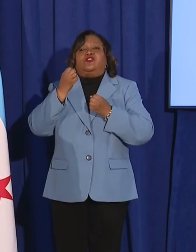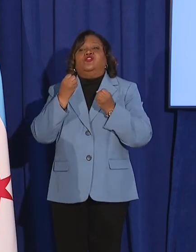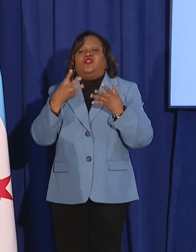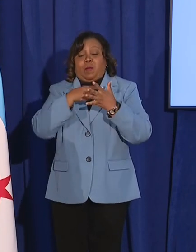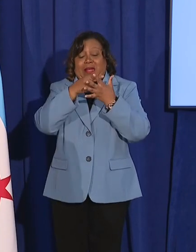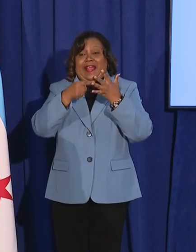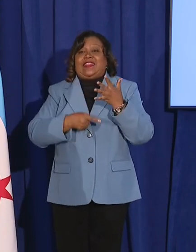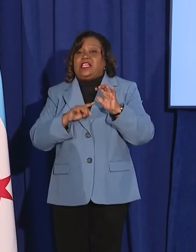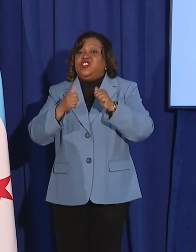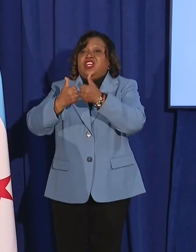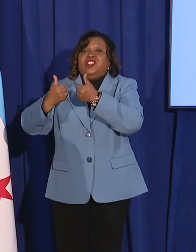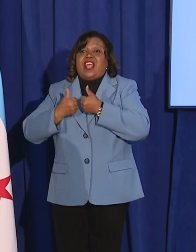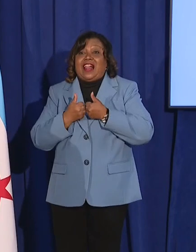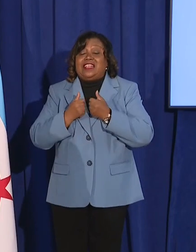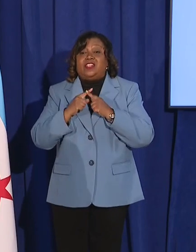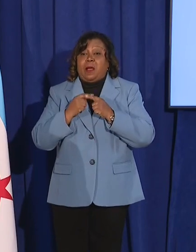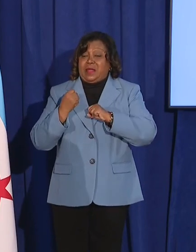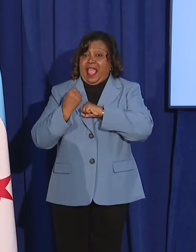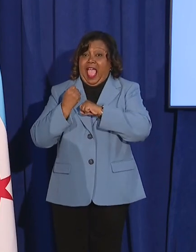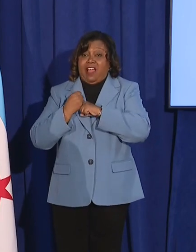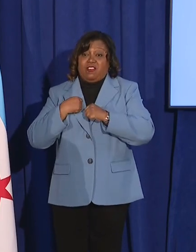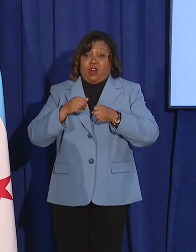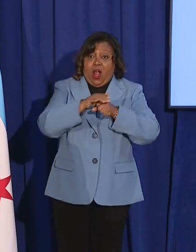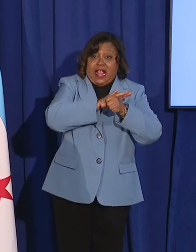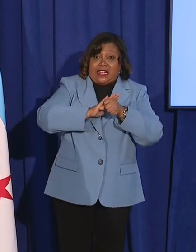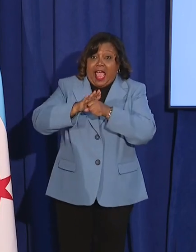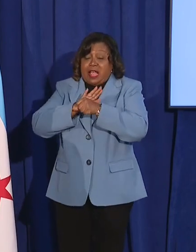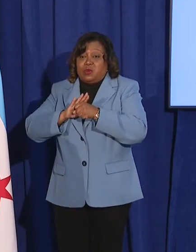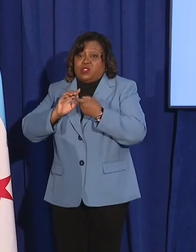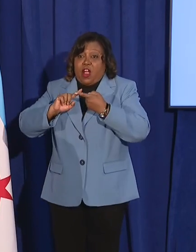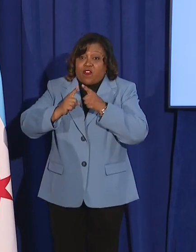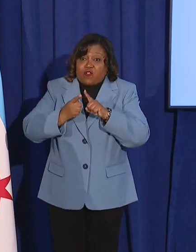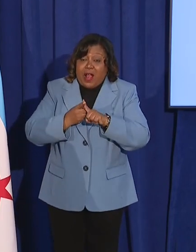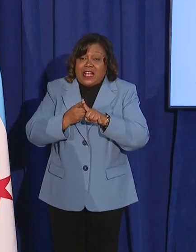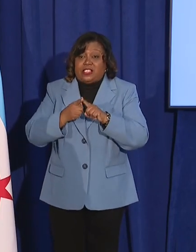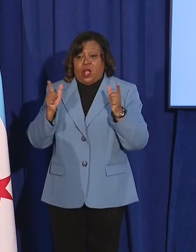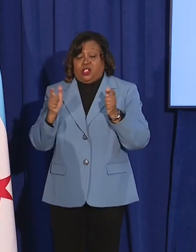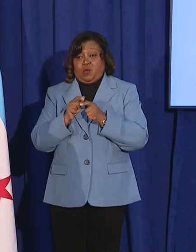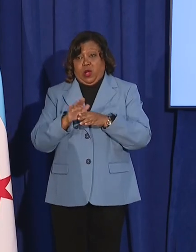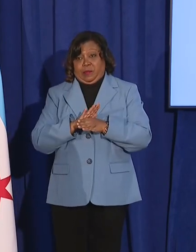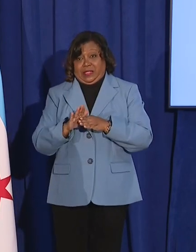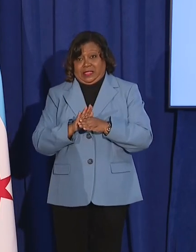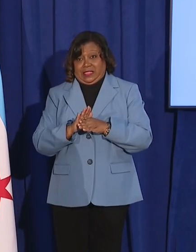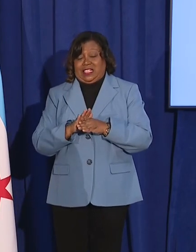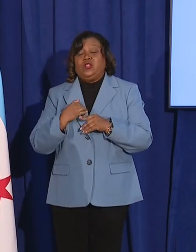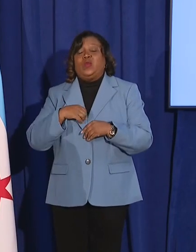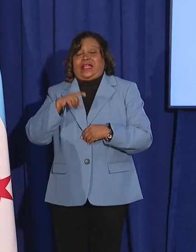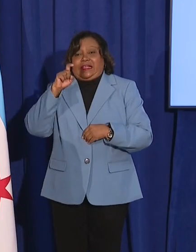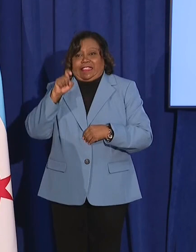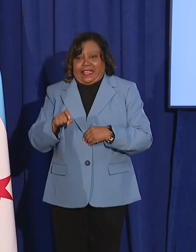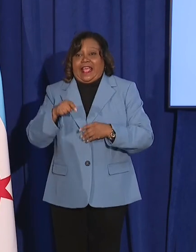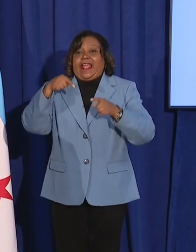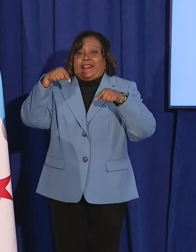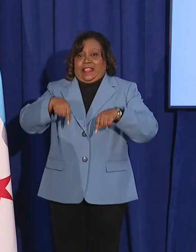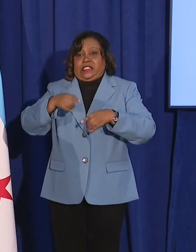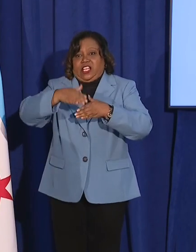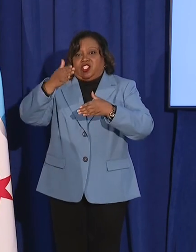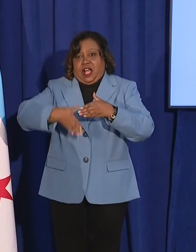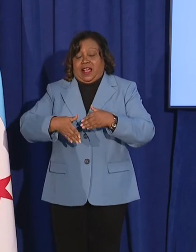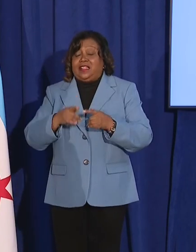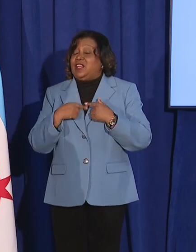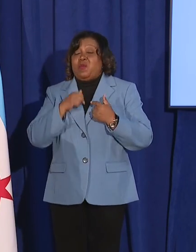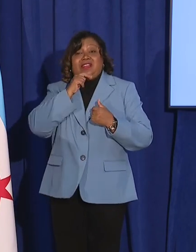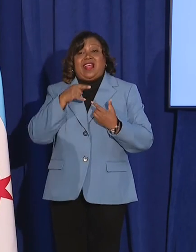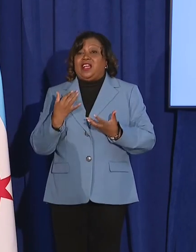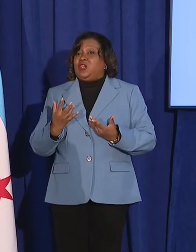many of these challenges on behalf of our neighbors, our friends, our small businesses. We need this done. Now,